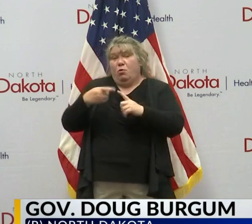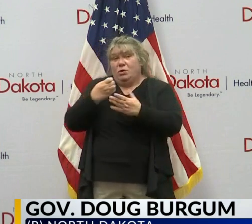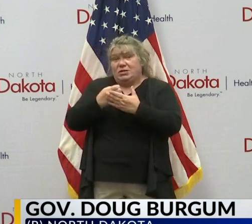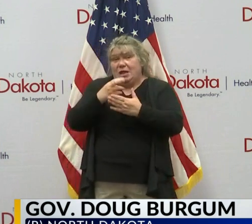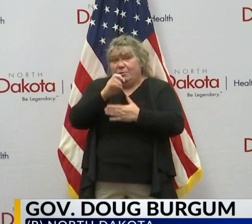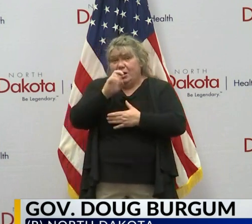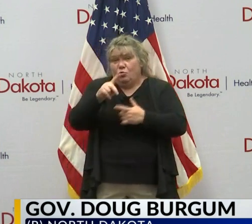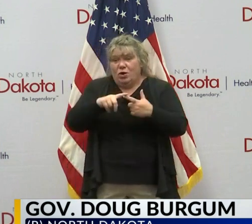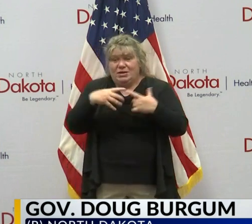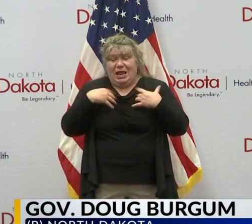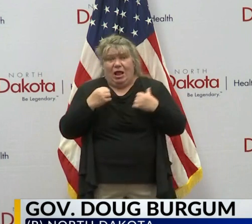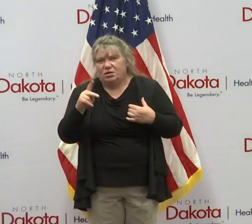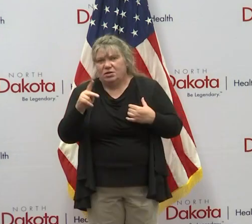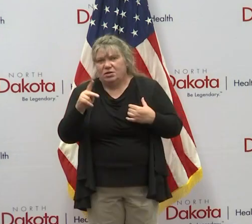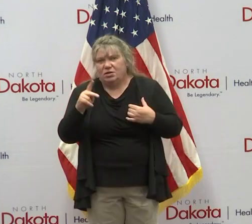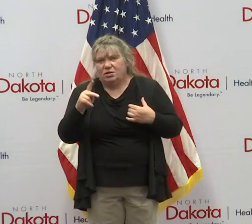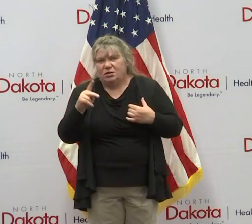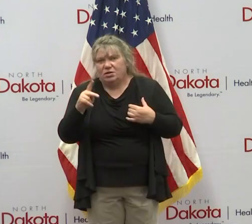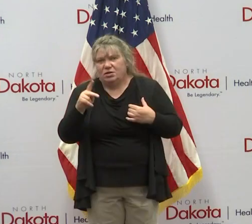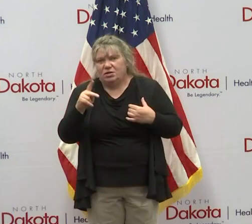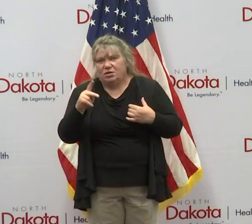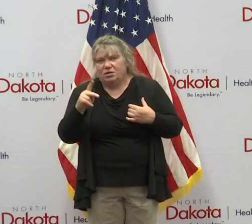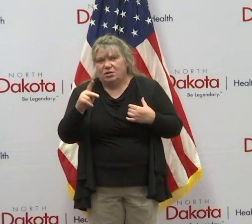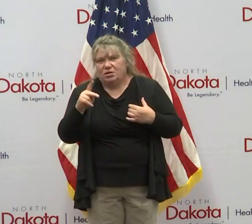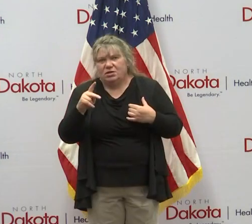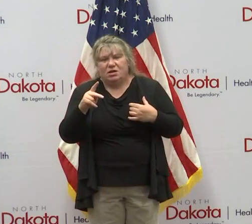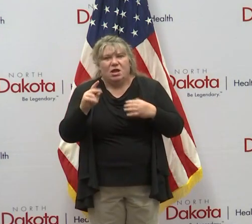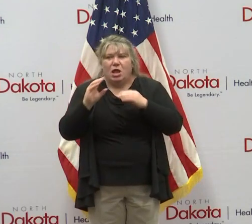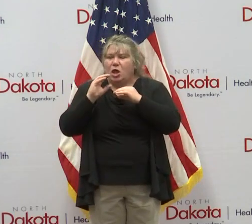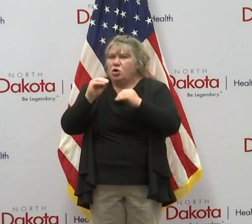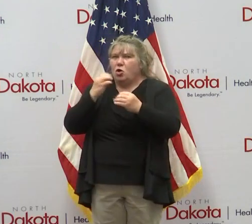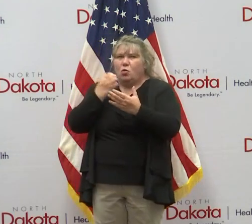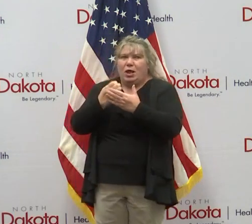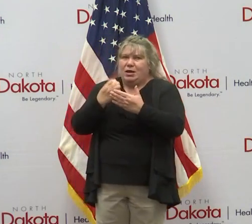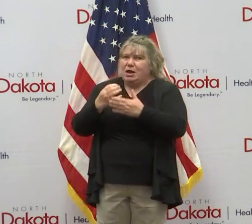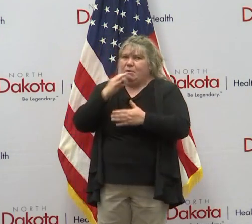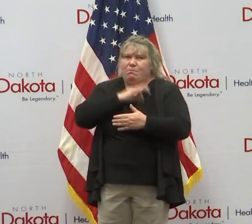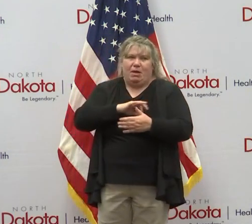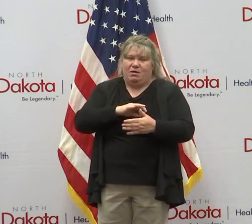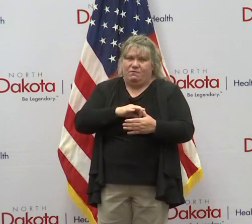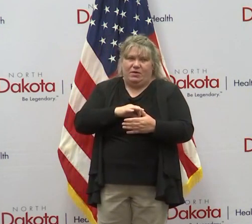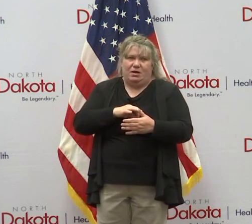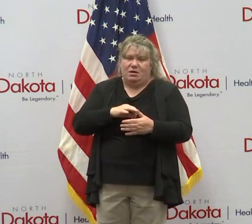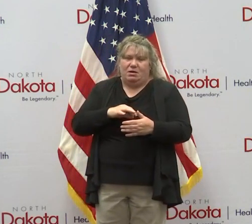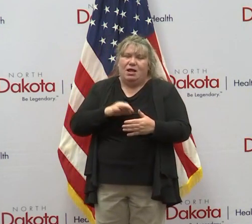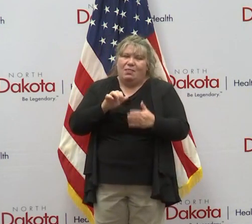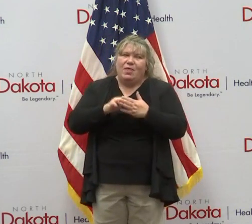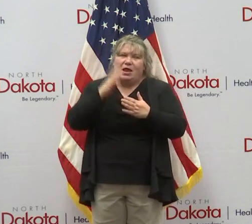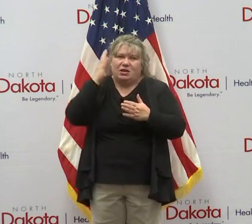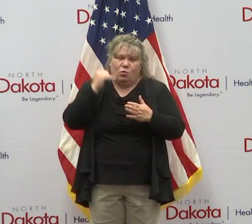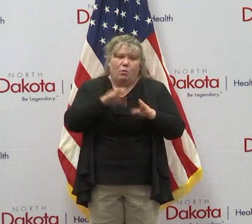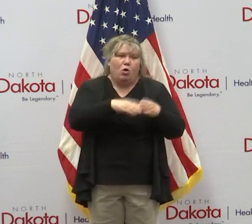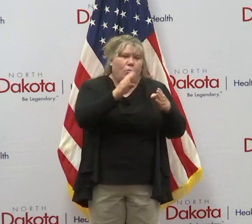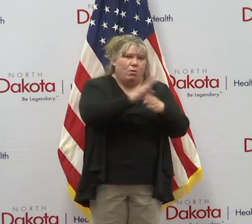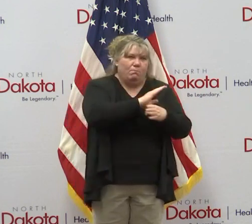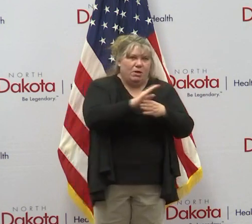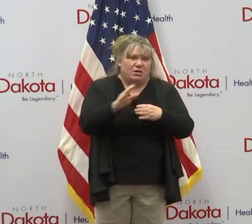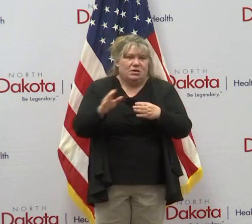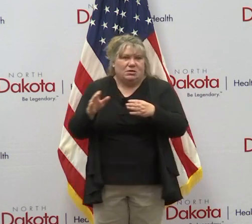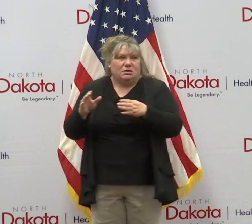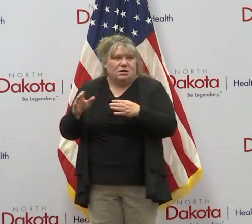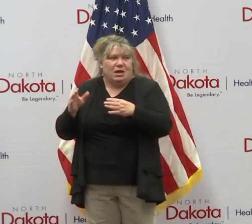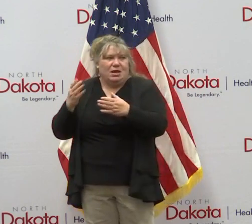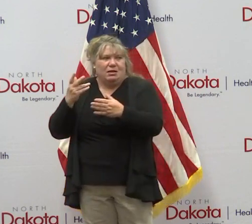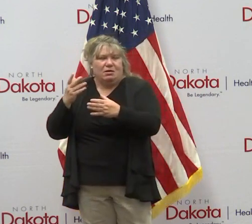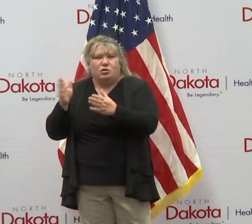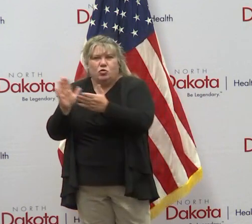risk, and there was a lot of economic benefit. So that was the things that we weighed. Jack?